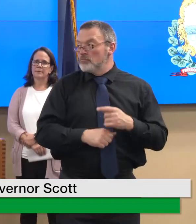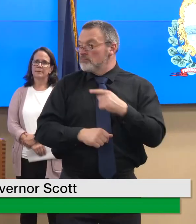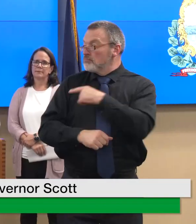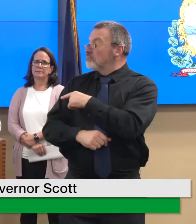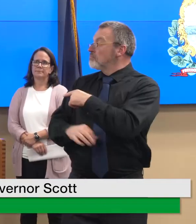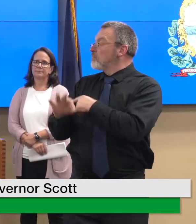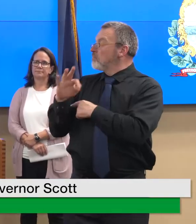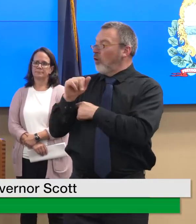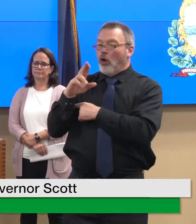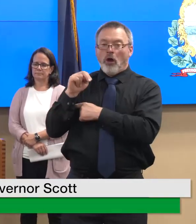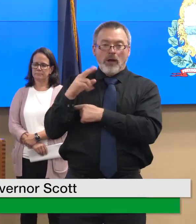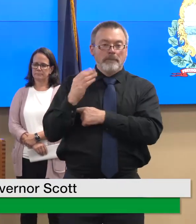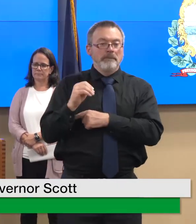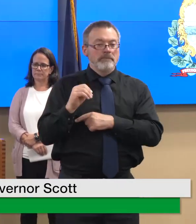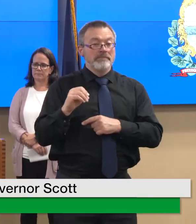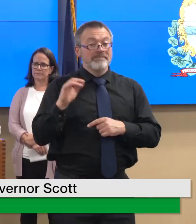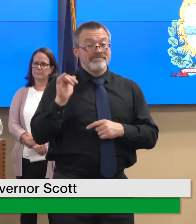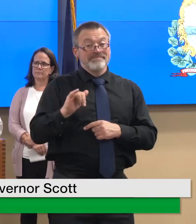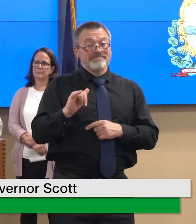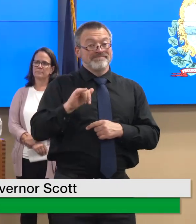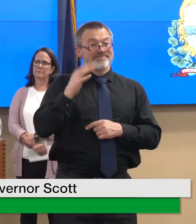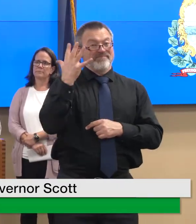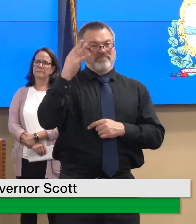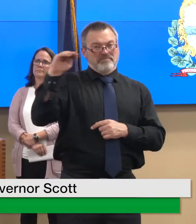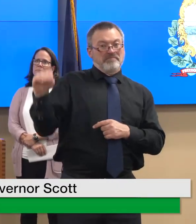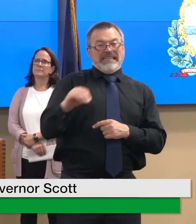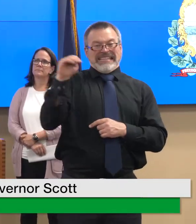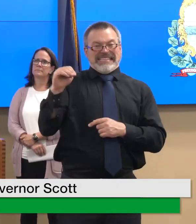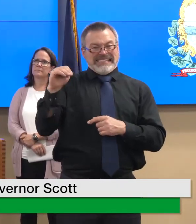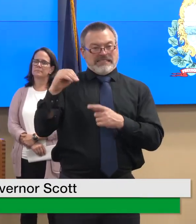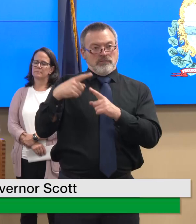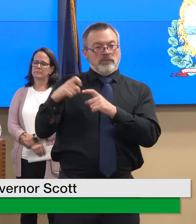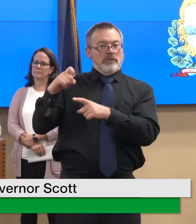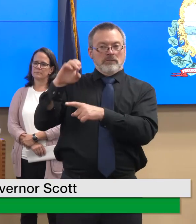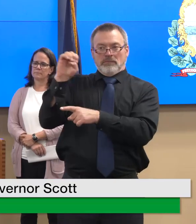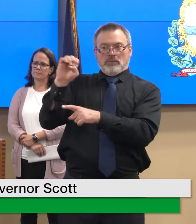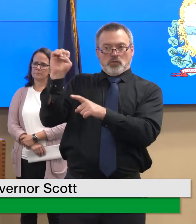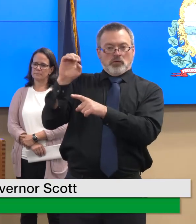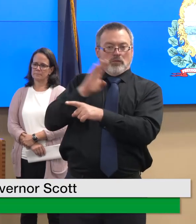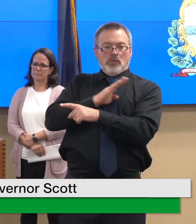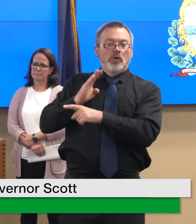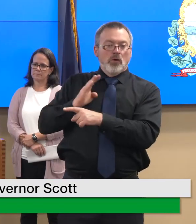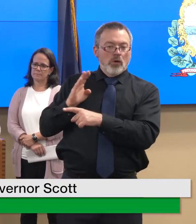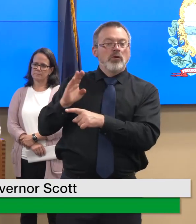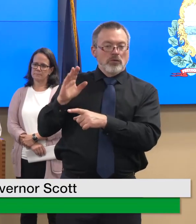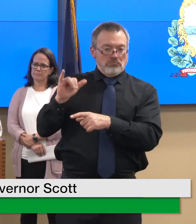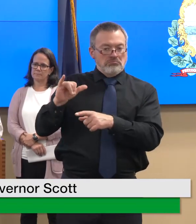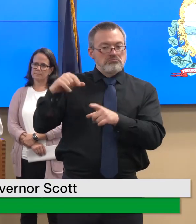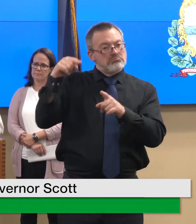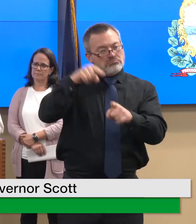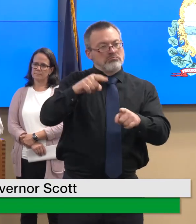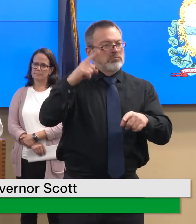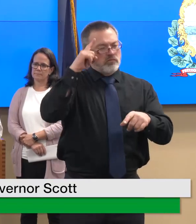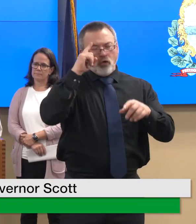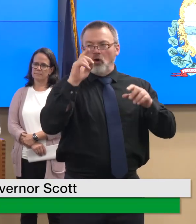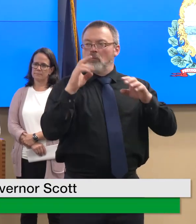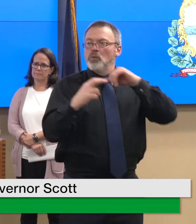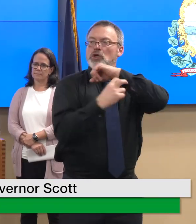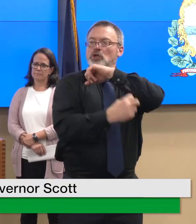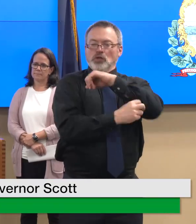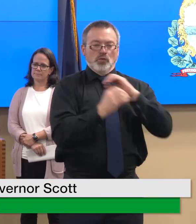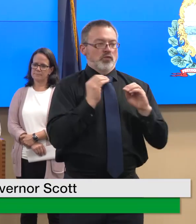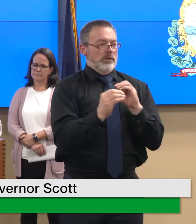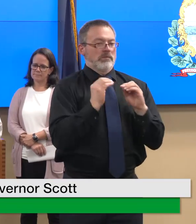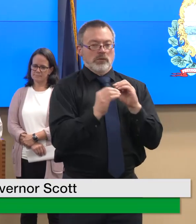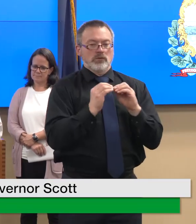So the $5 million from the e-board is a bridge measure to help us get through the short term. We do see, with especially the